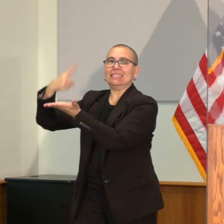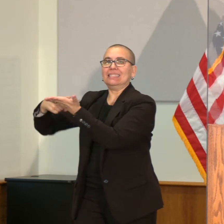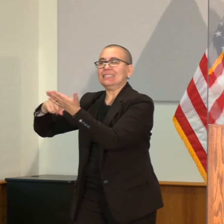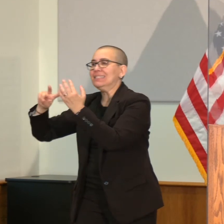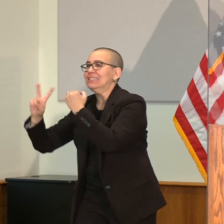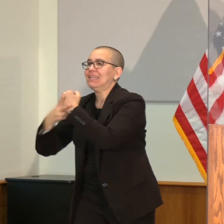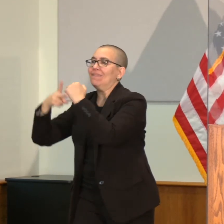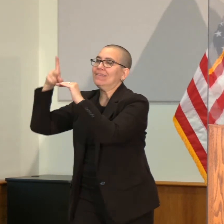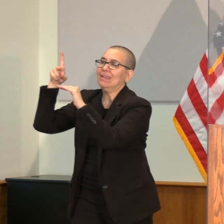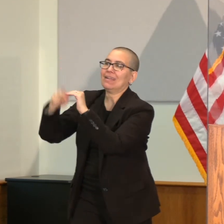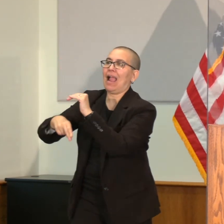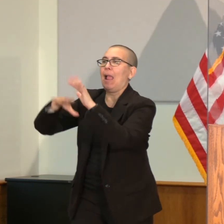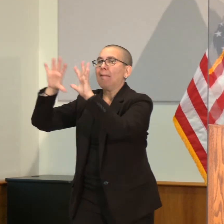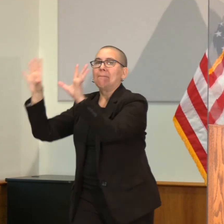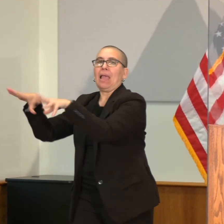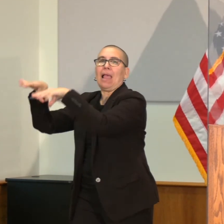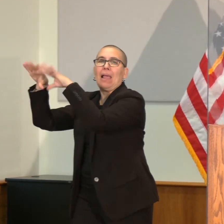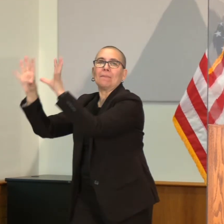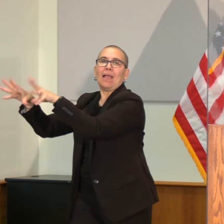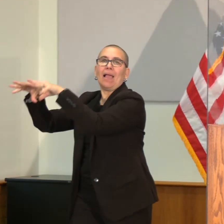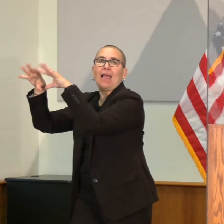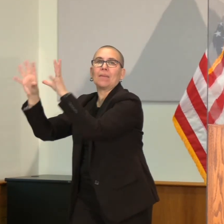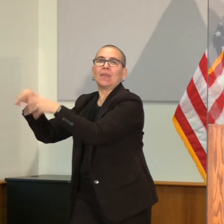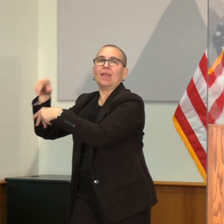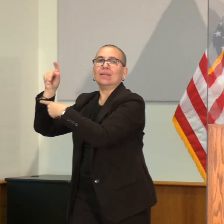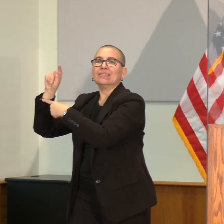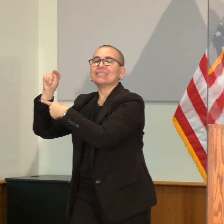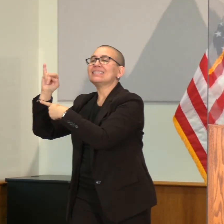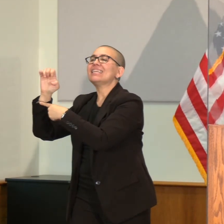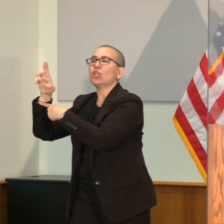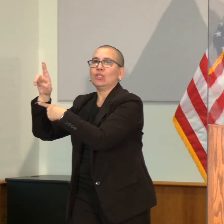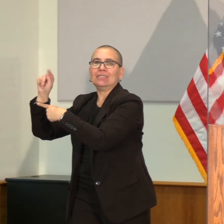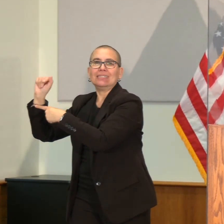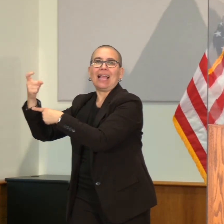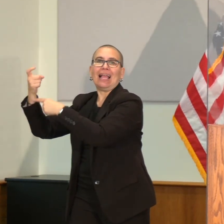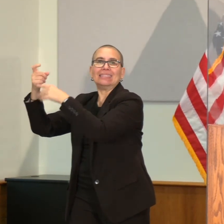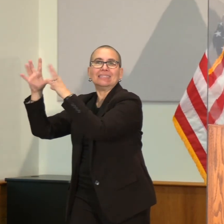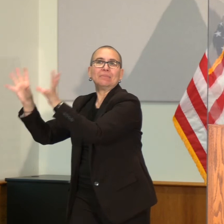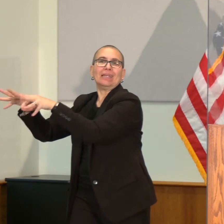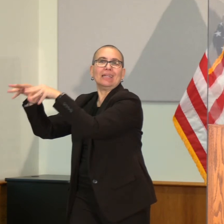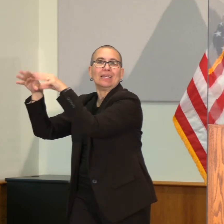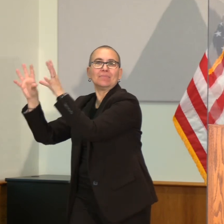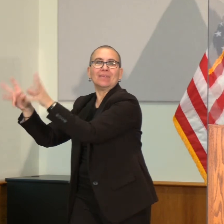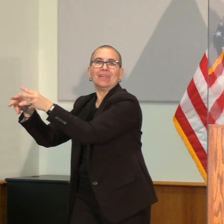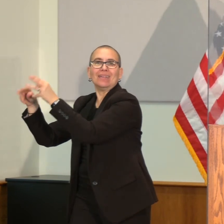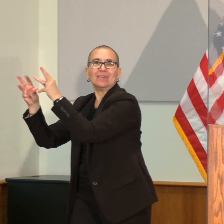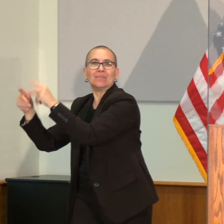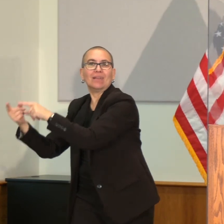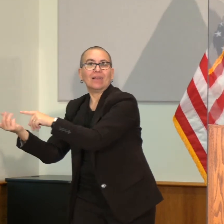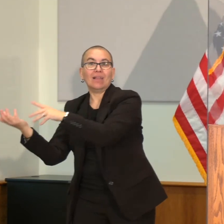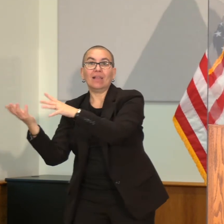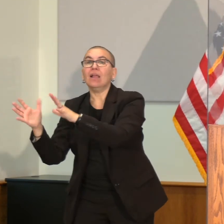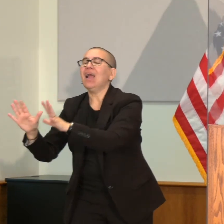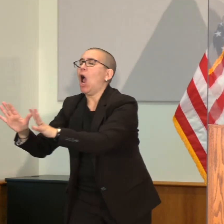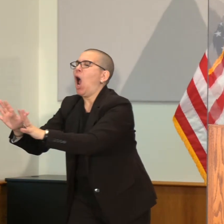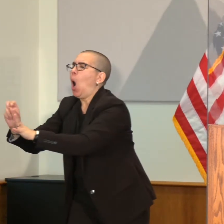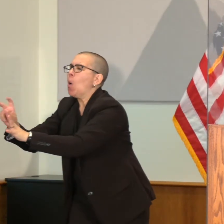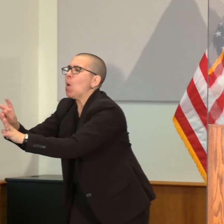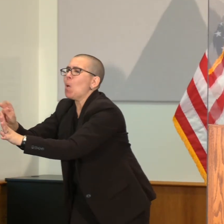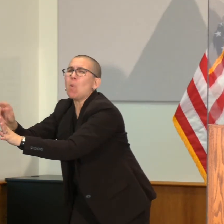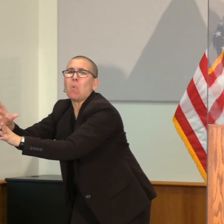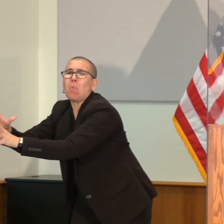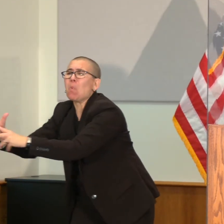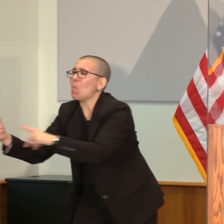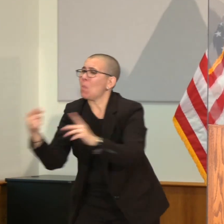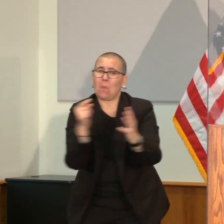tax. I'm going to make it clear that we can have that conversation, but we're also going to have this conversation, and the two need to happen